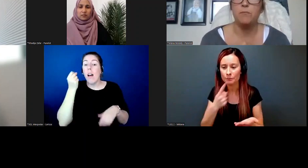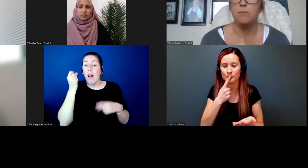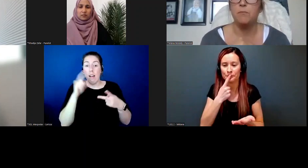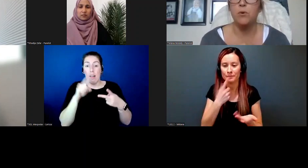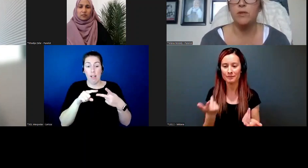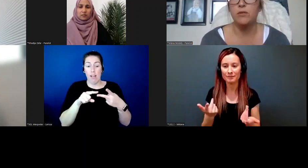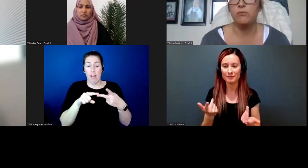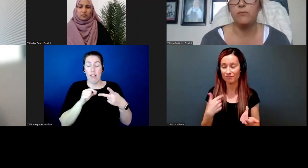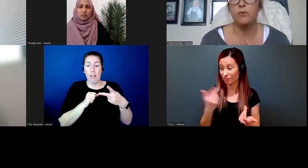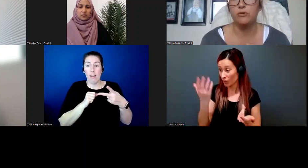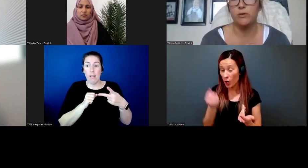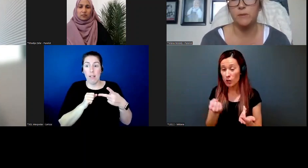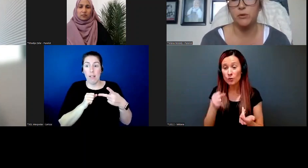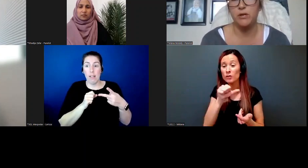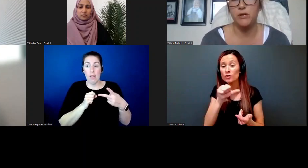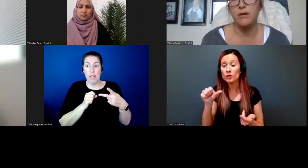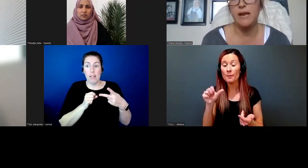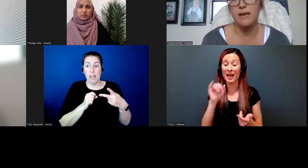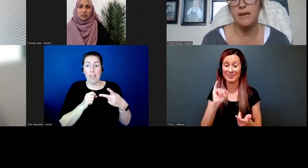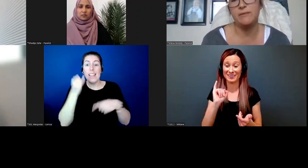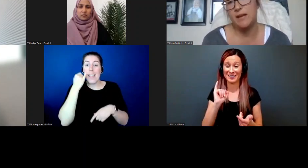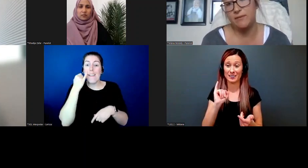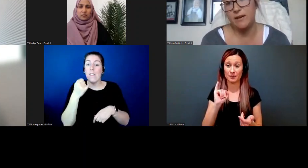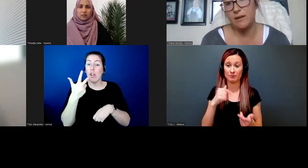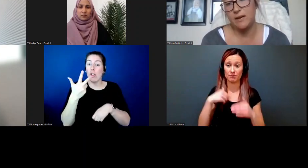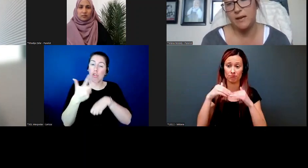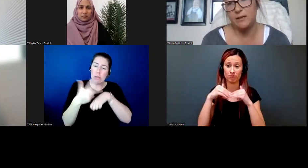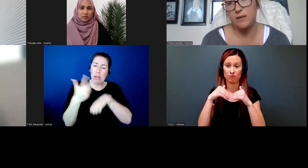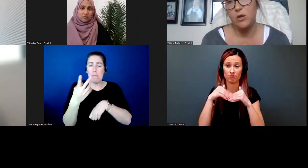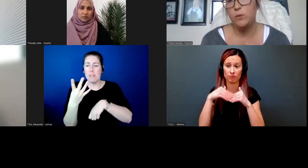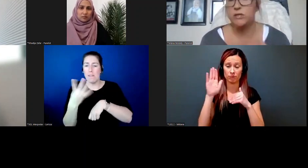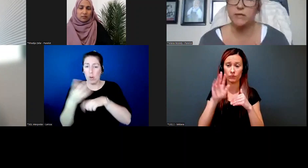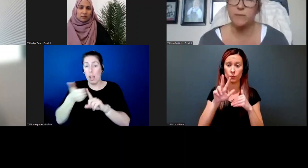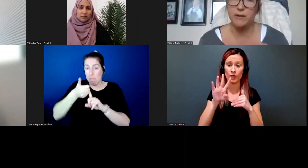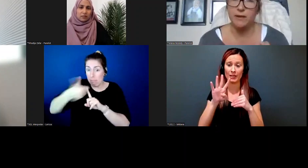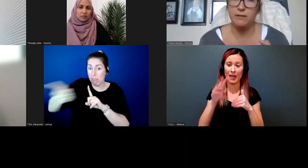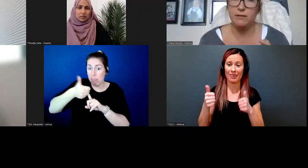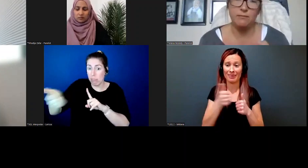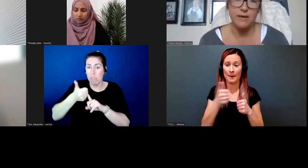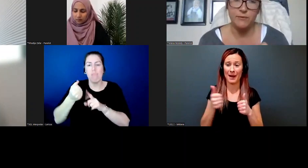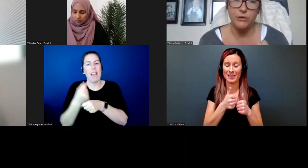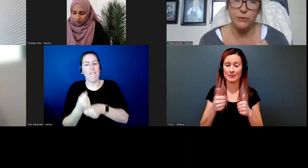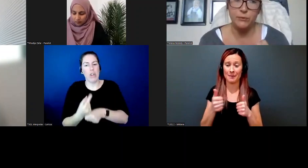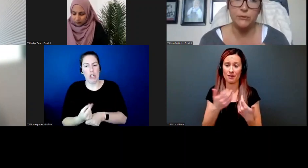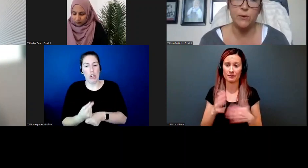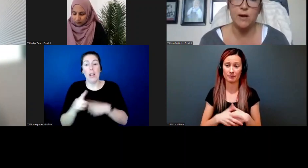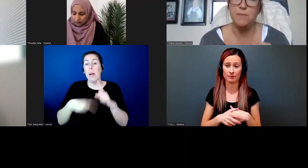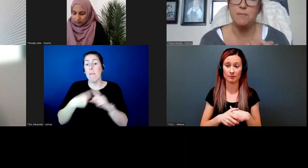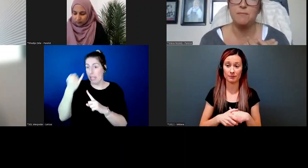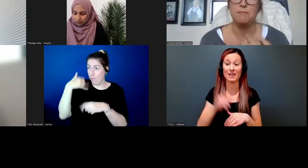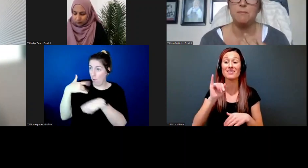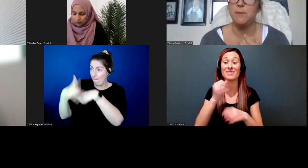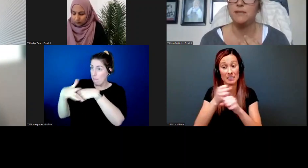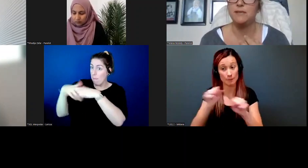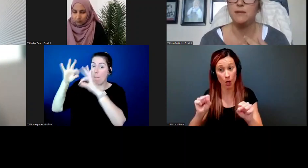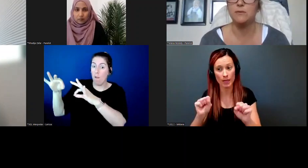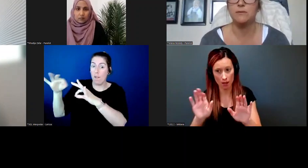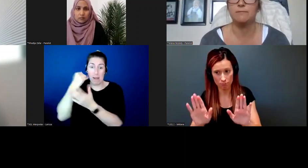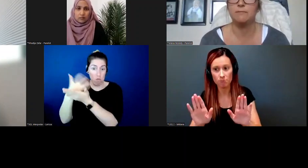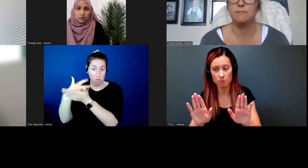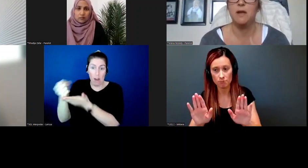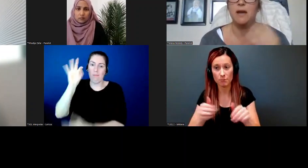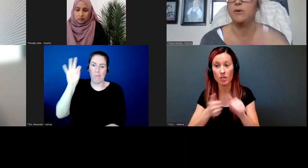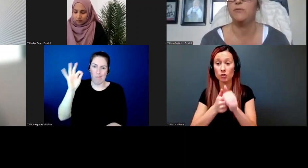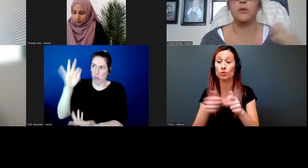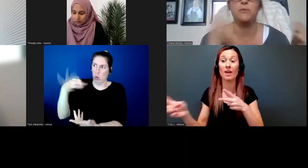have more than 3 to 4 trips per year, and if they have any on hand, which typically they never do. So I maybe see